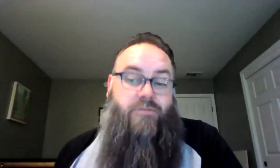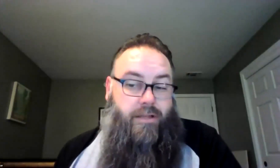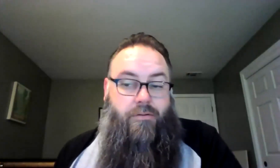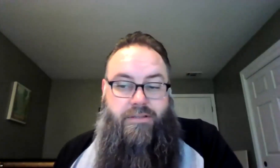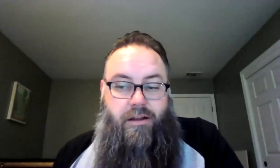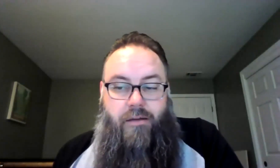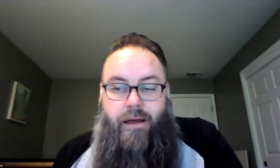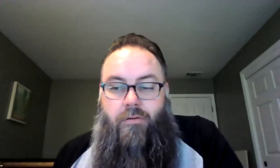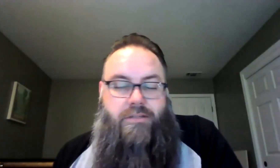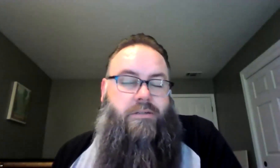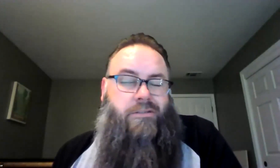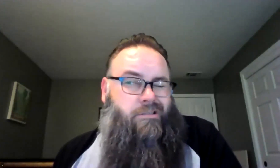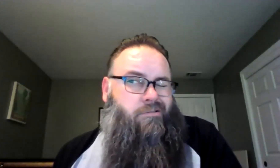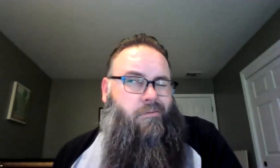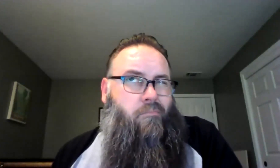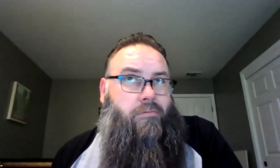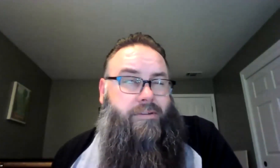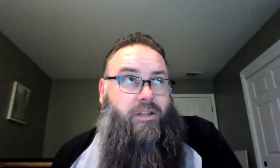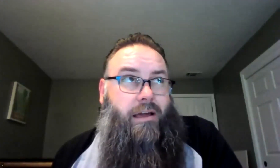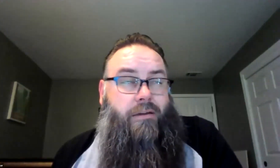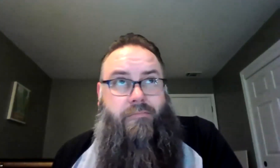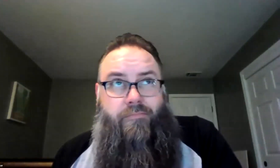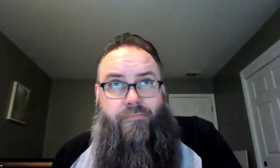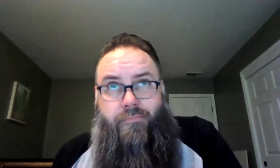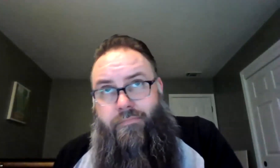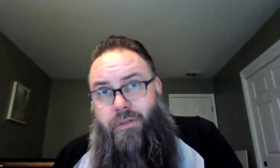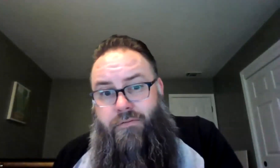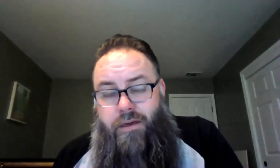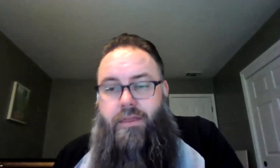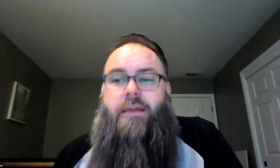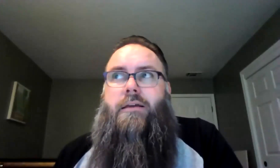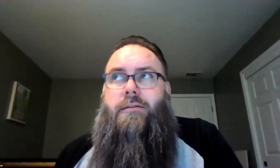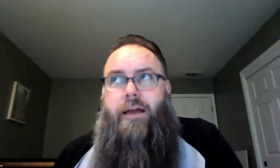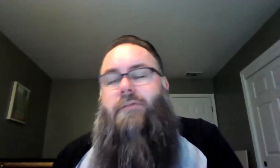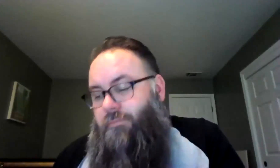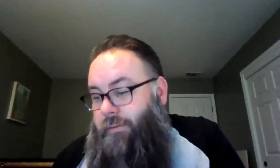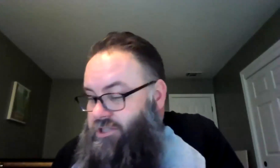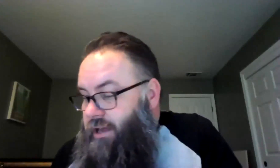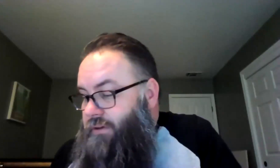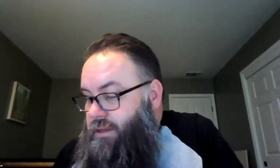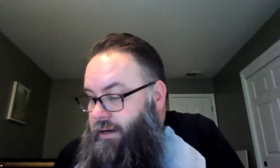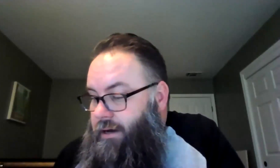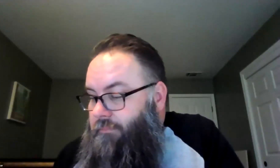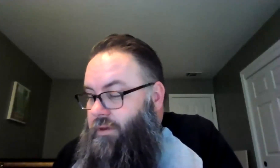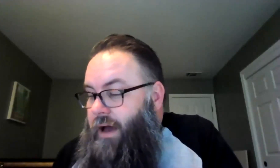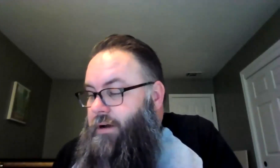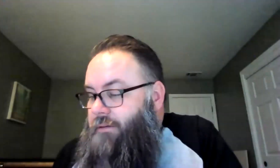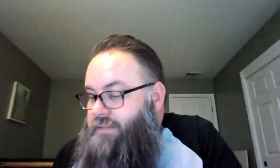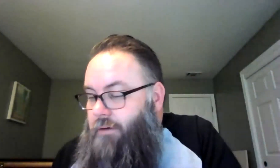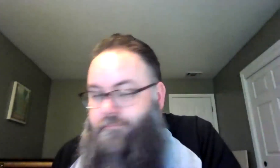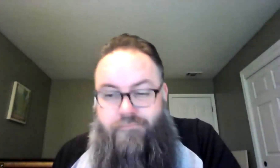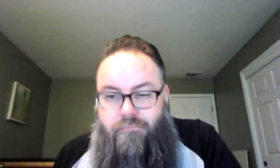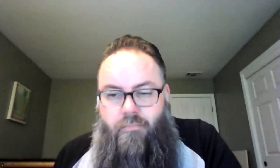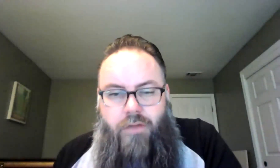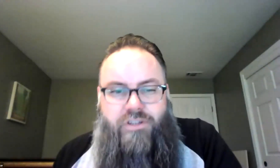this next newsletter that's going to come out probably July 5th. Yeah, it'll probably be July 5th. When that one